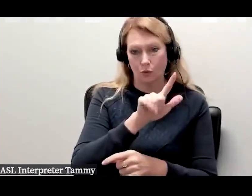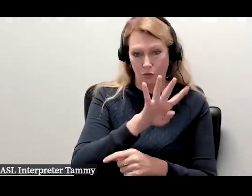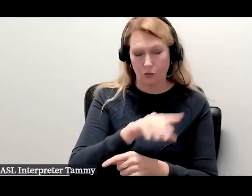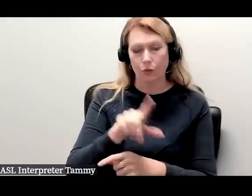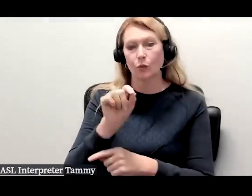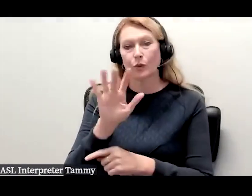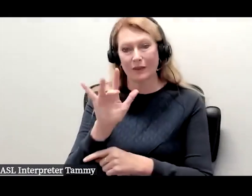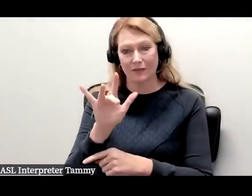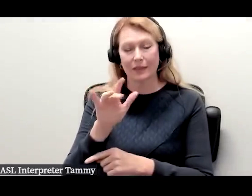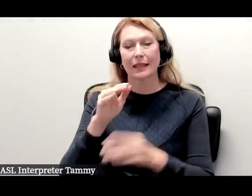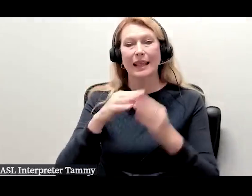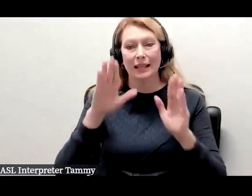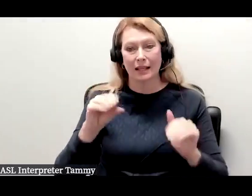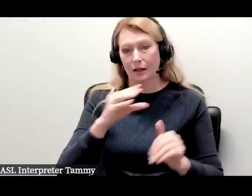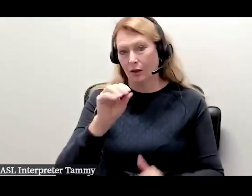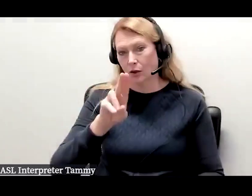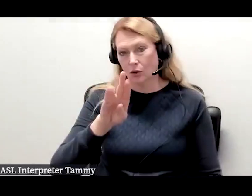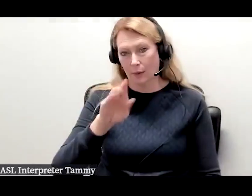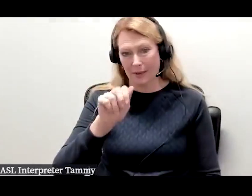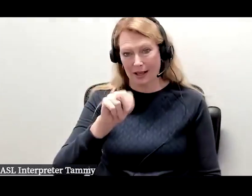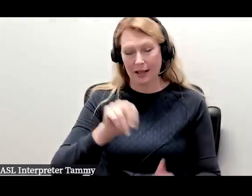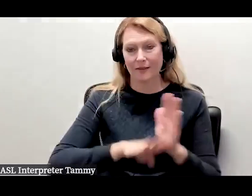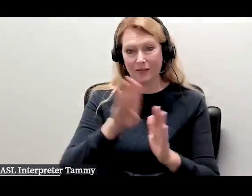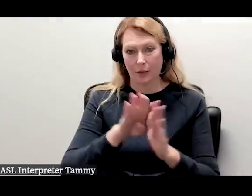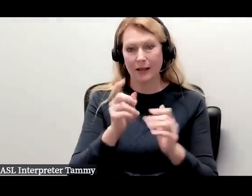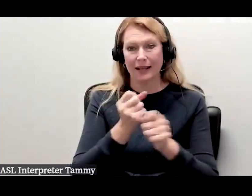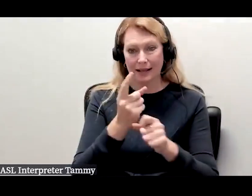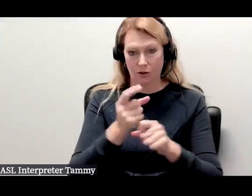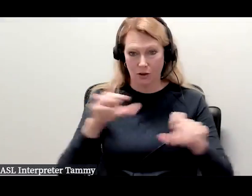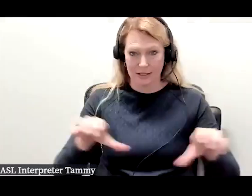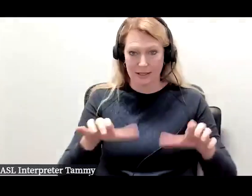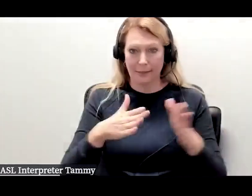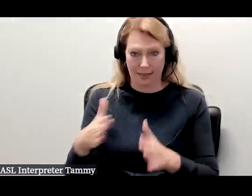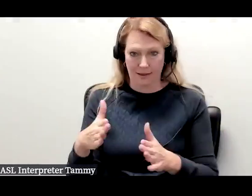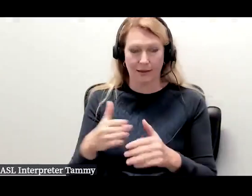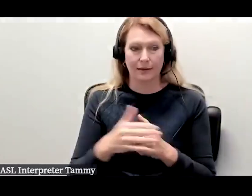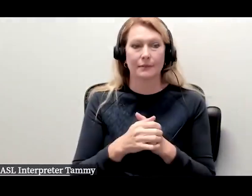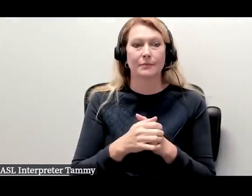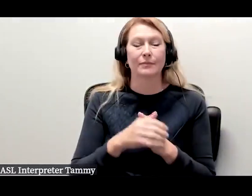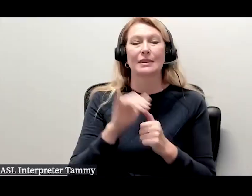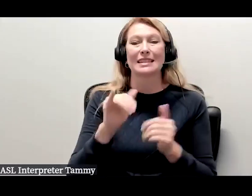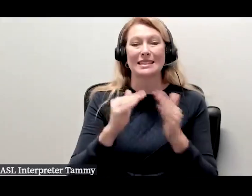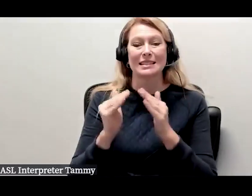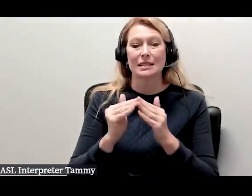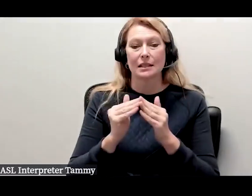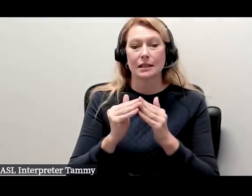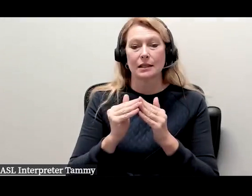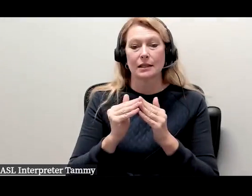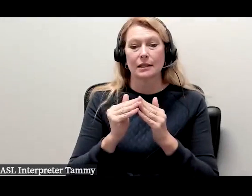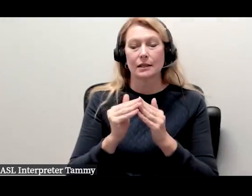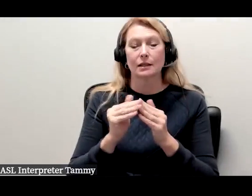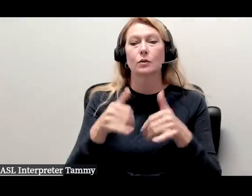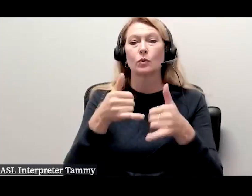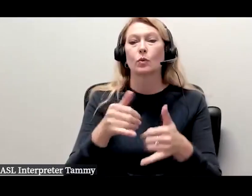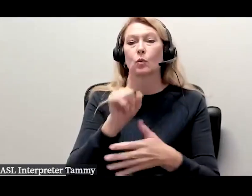2024-2025 Housing and Urban Development Annual Action Plan. The city has been rewarded